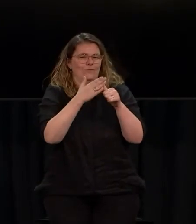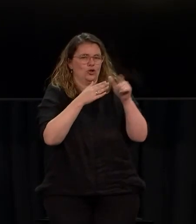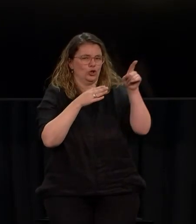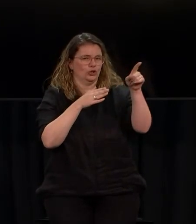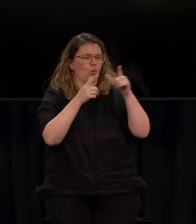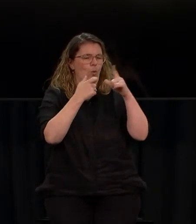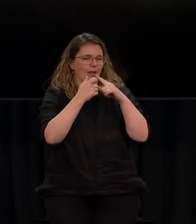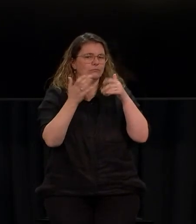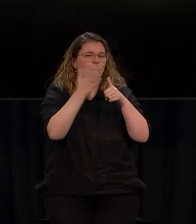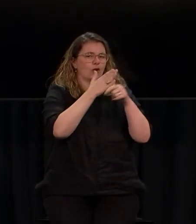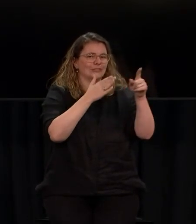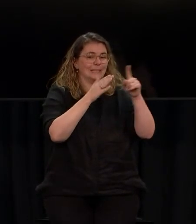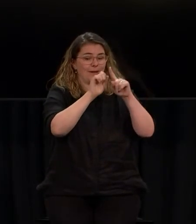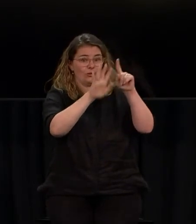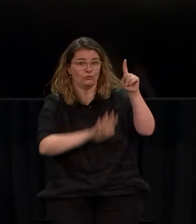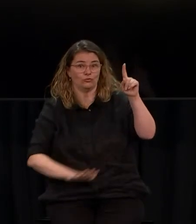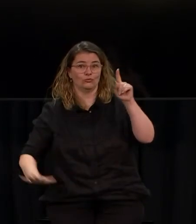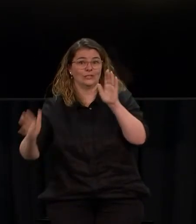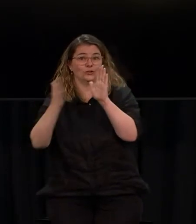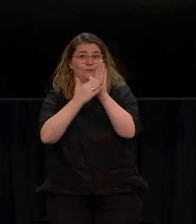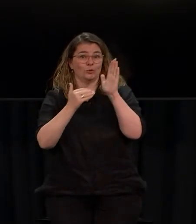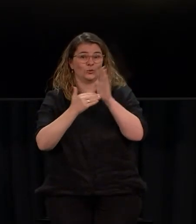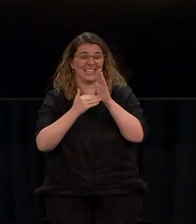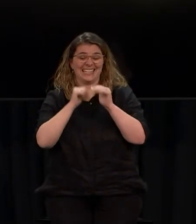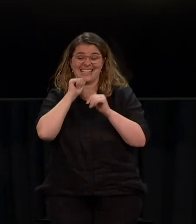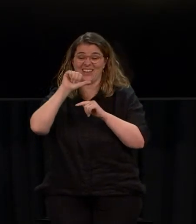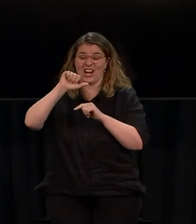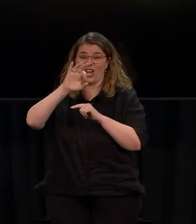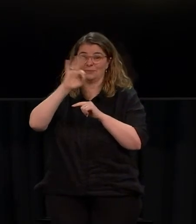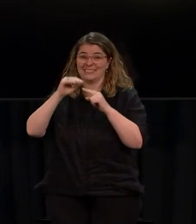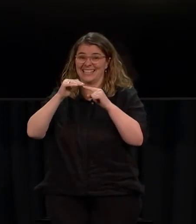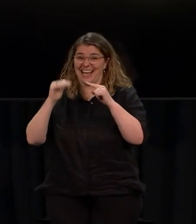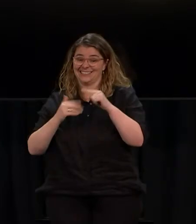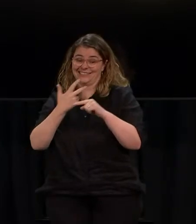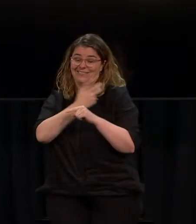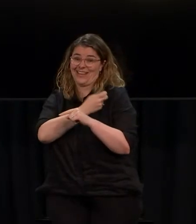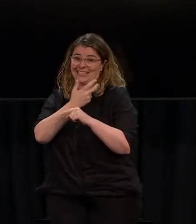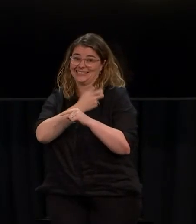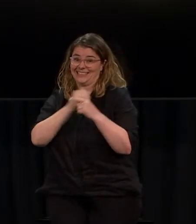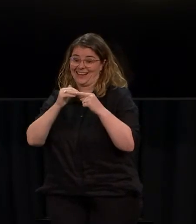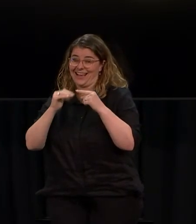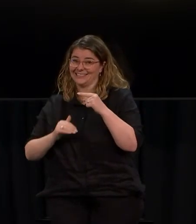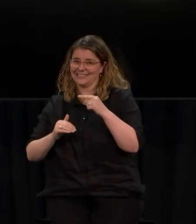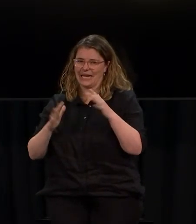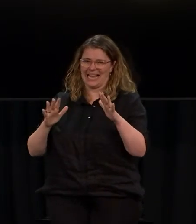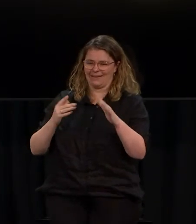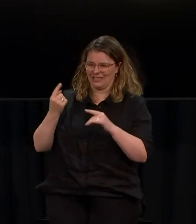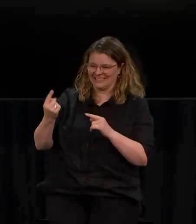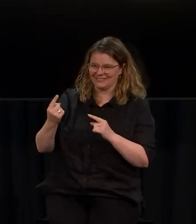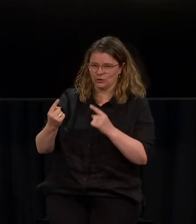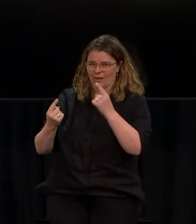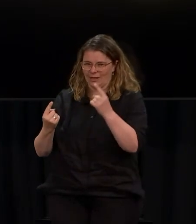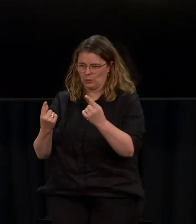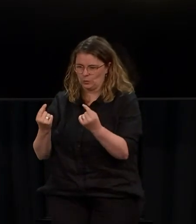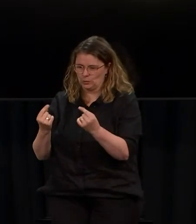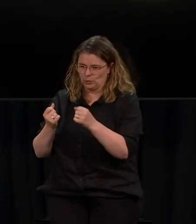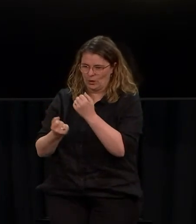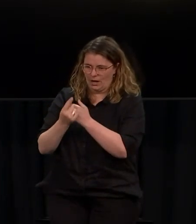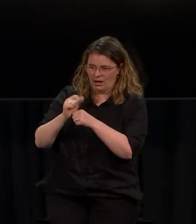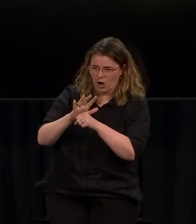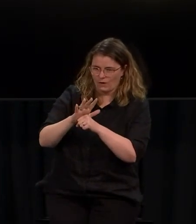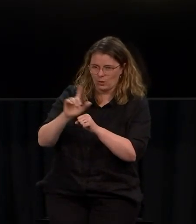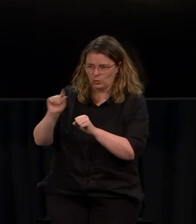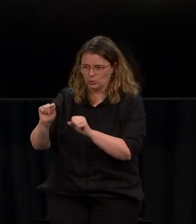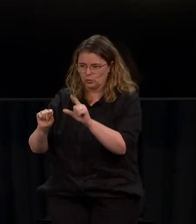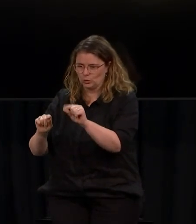of the country, so long as we're sitting under 90%, we have to make individual judgment calls on how we deal with cases when they emerge in